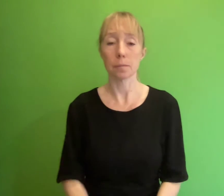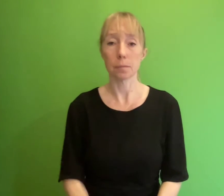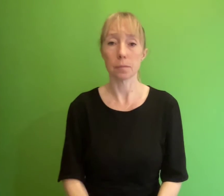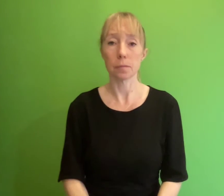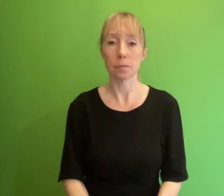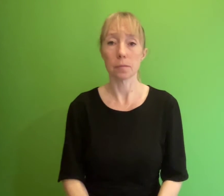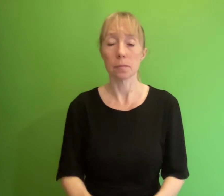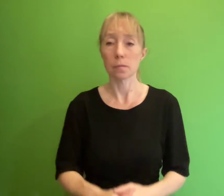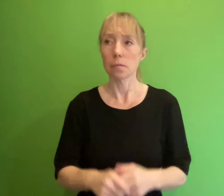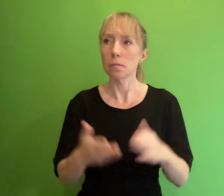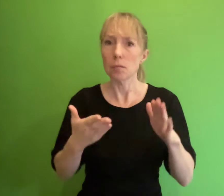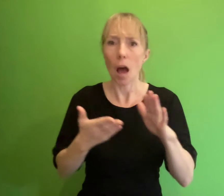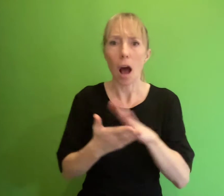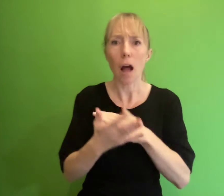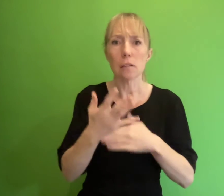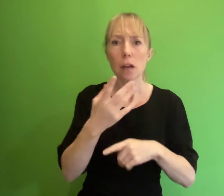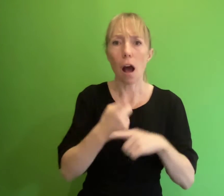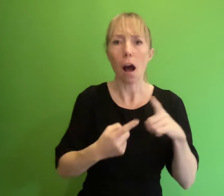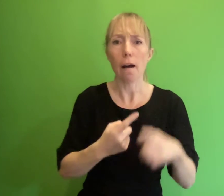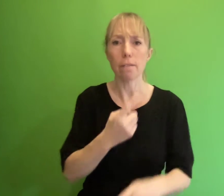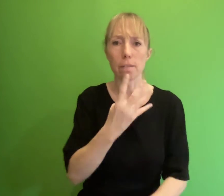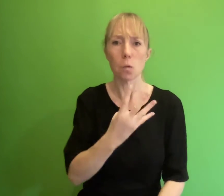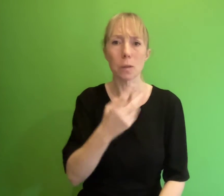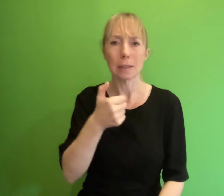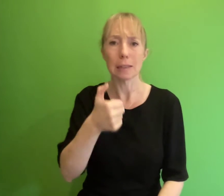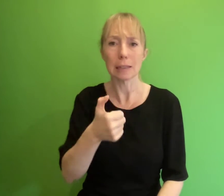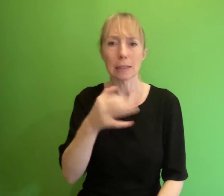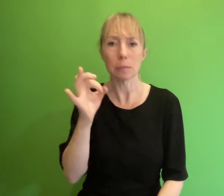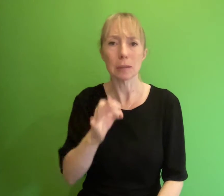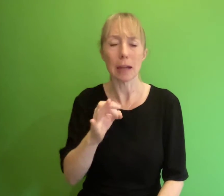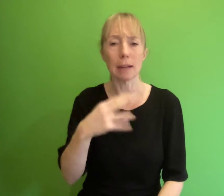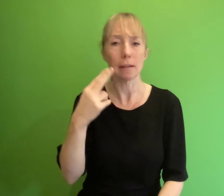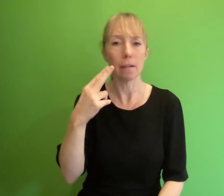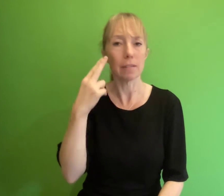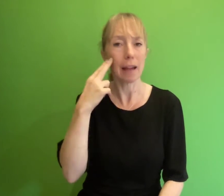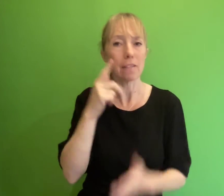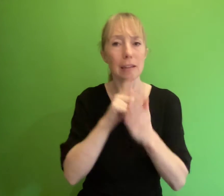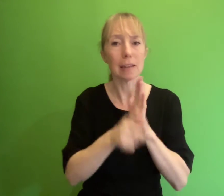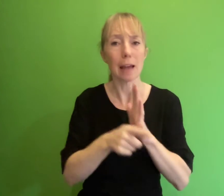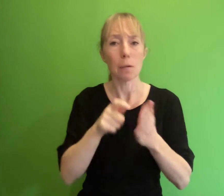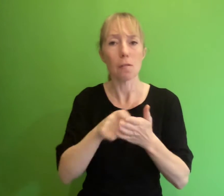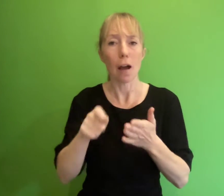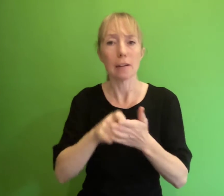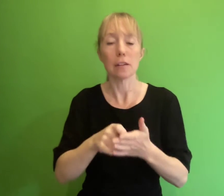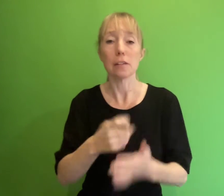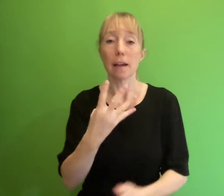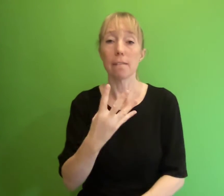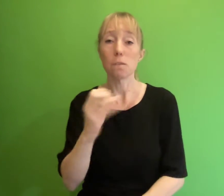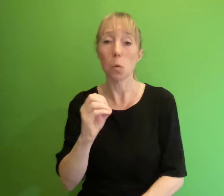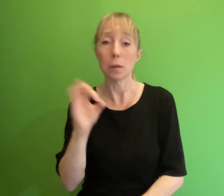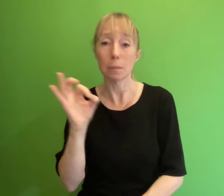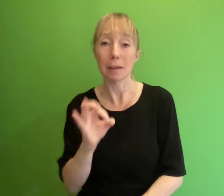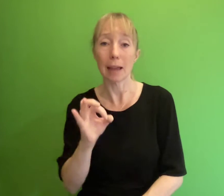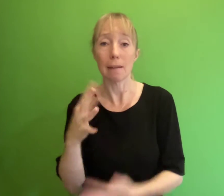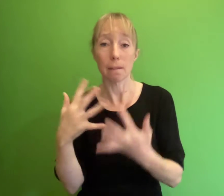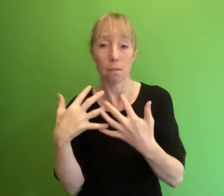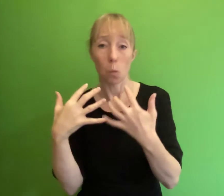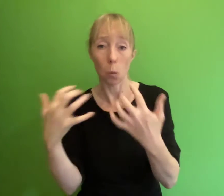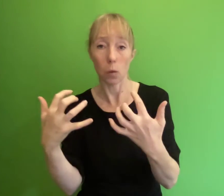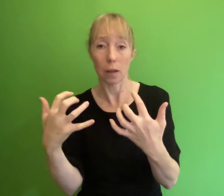under half, 46%, of deaf and disabled writers and 40% of audiences said that there was a lack